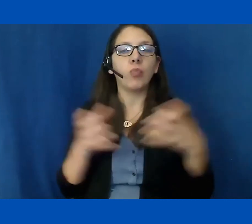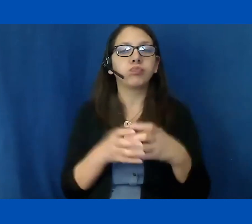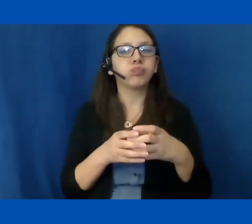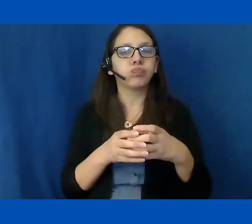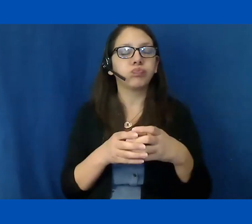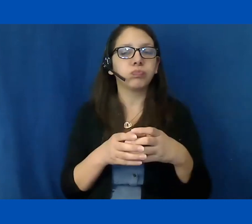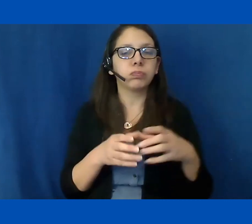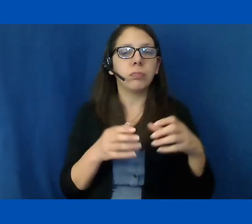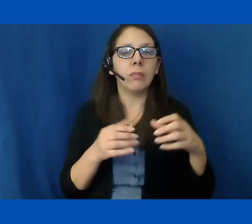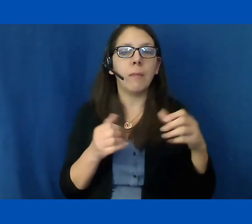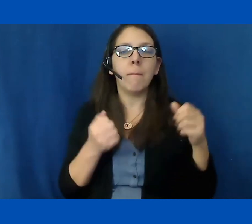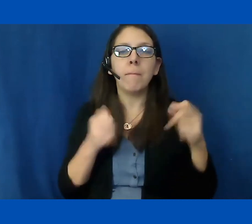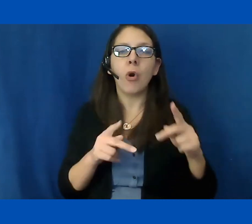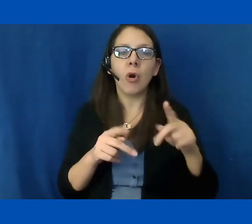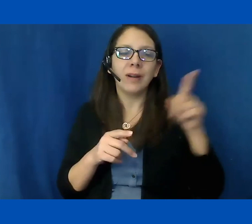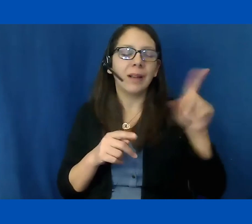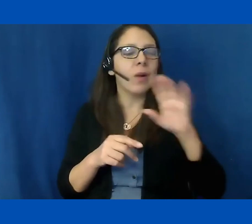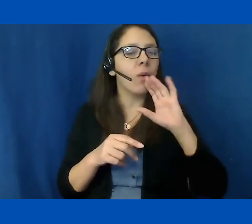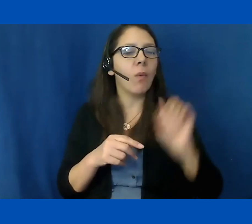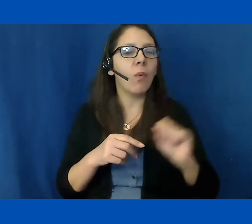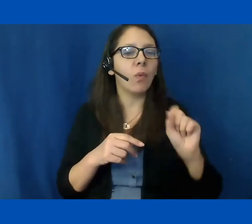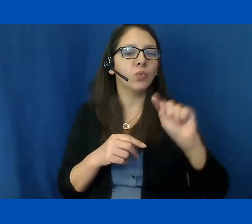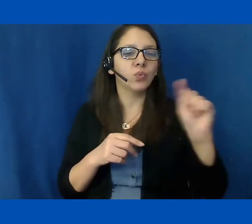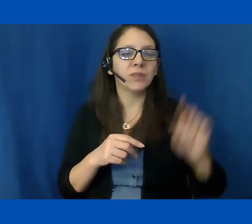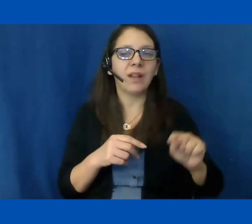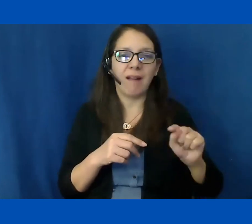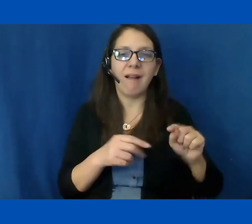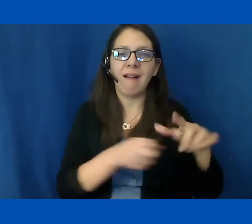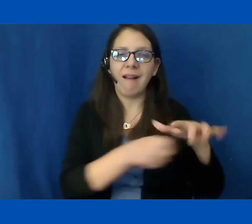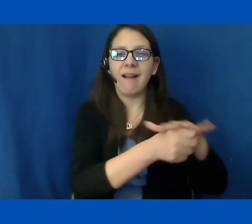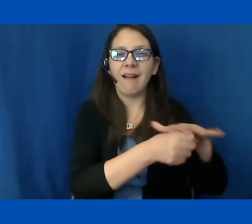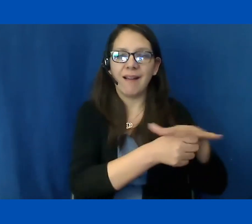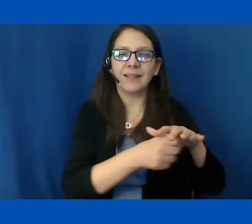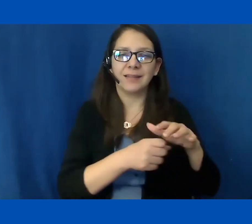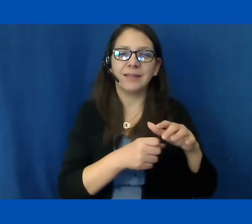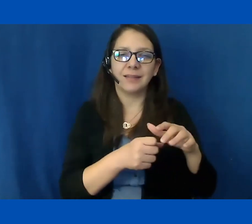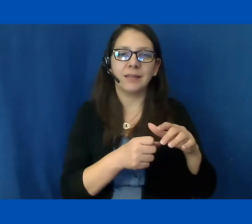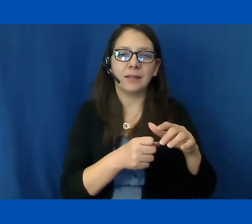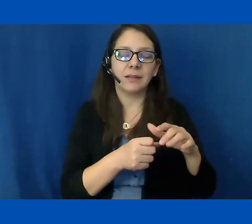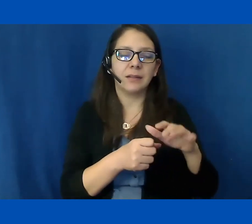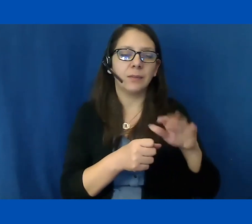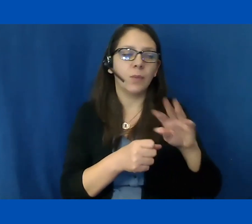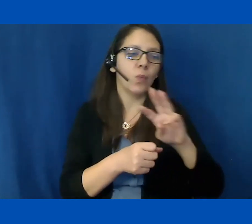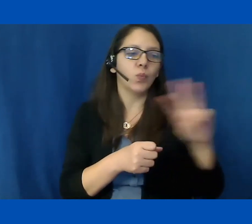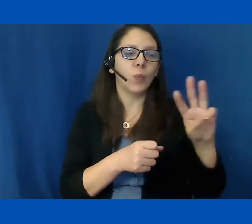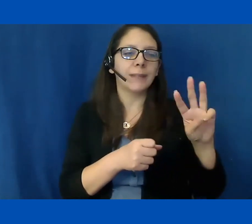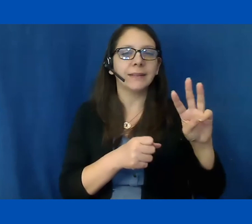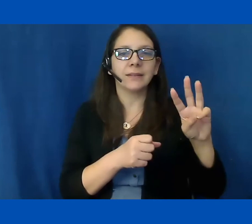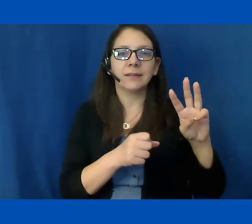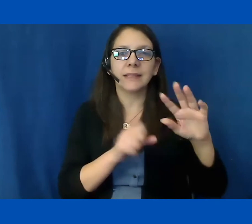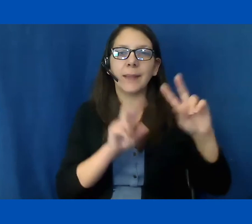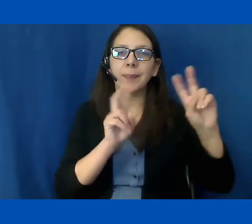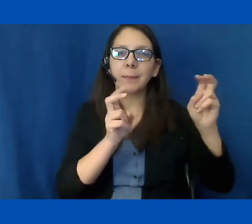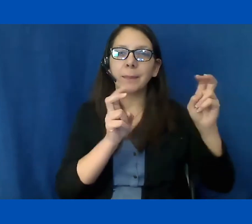it was a party over at Old Tucson, and it's a local amusement park that's set in the West here. For those